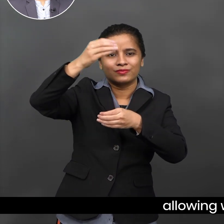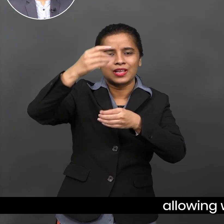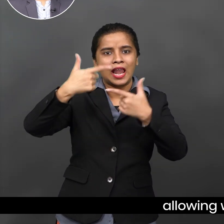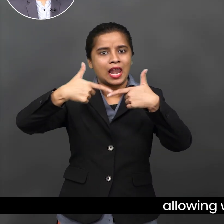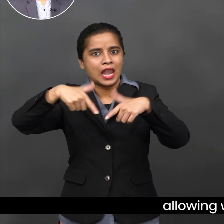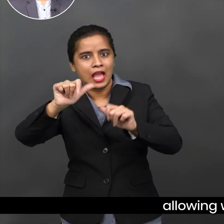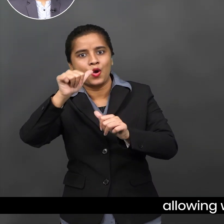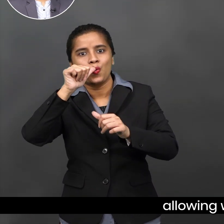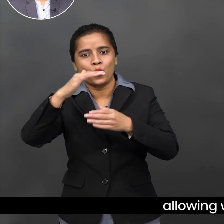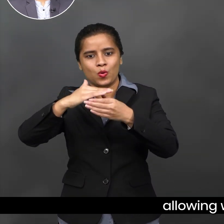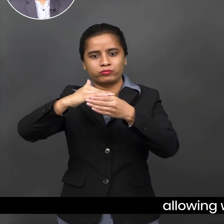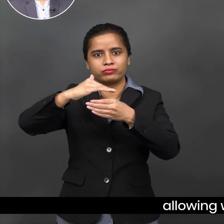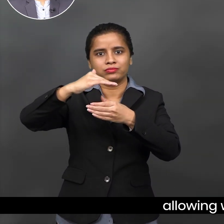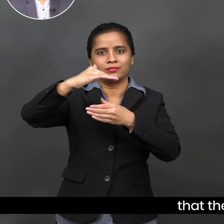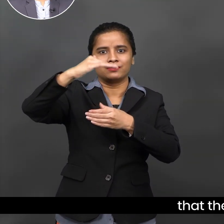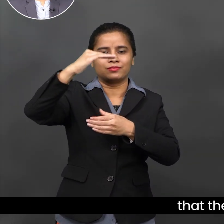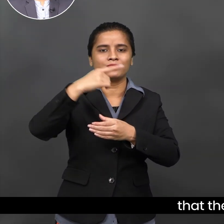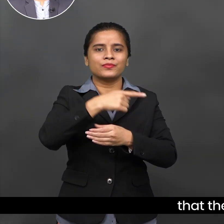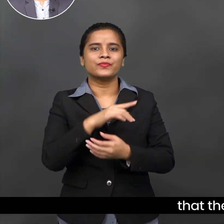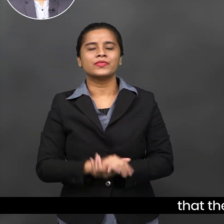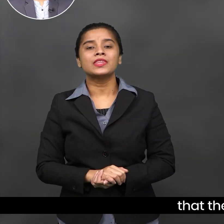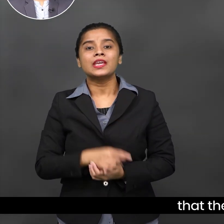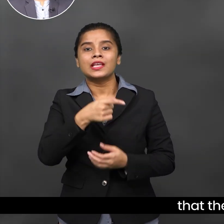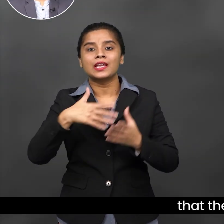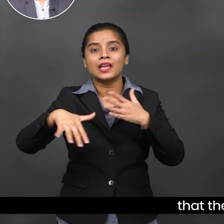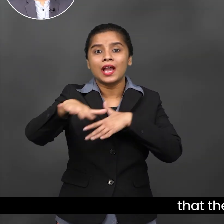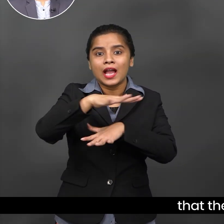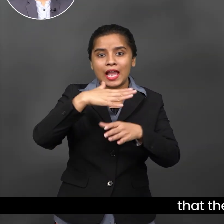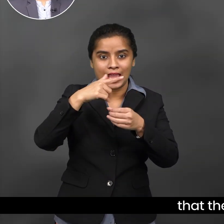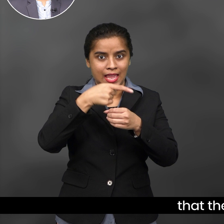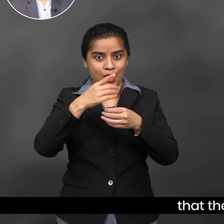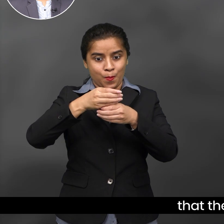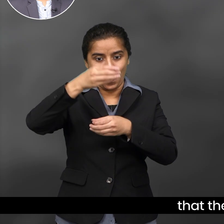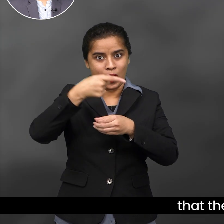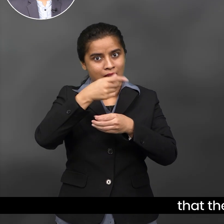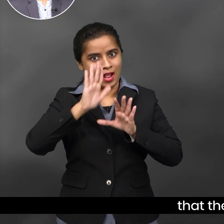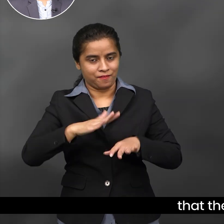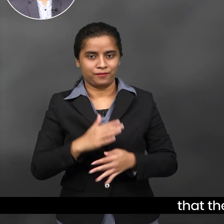water to fill the space that the air had occupied.